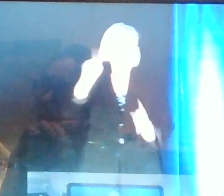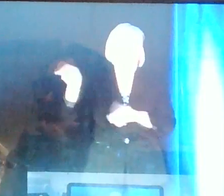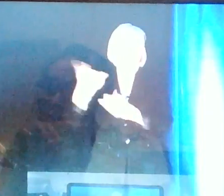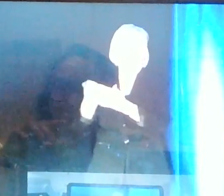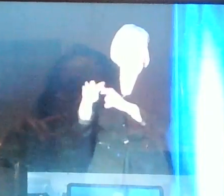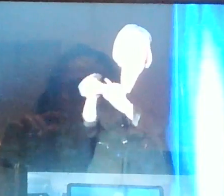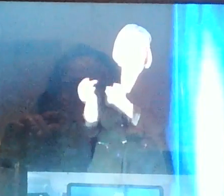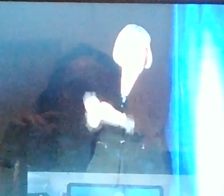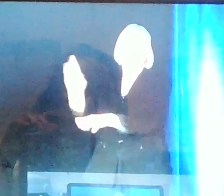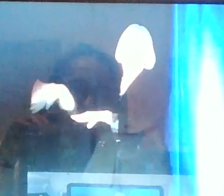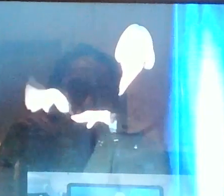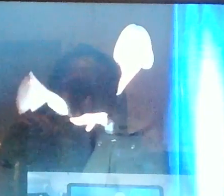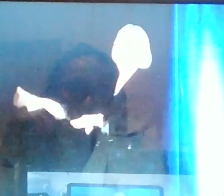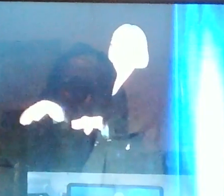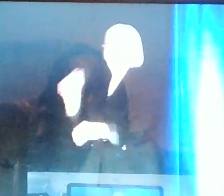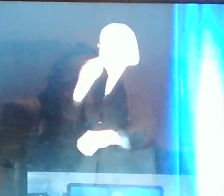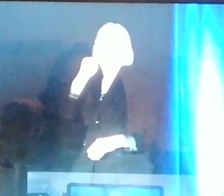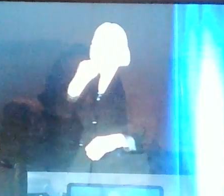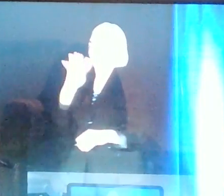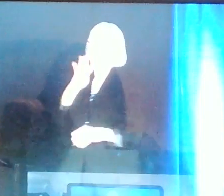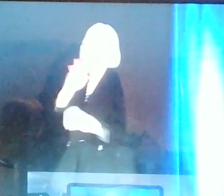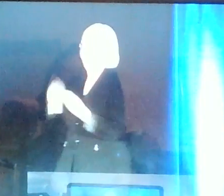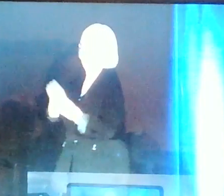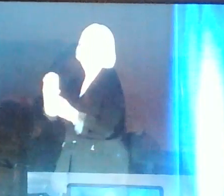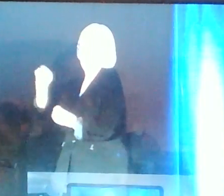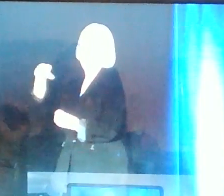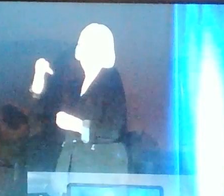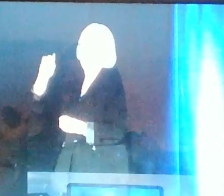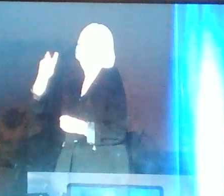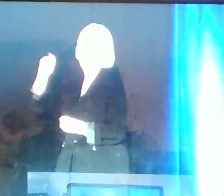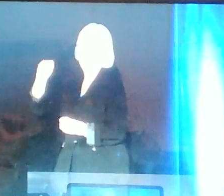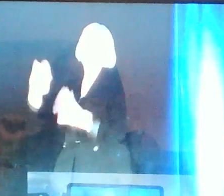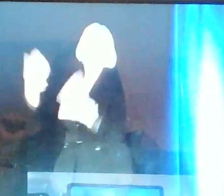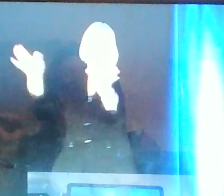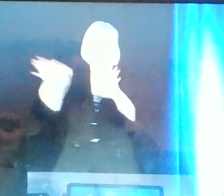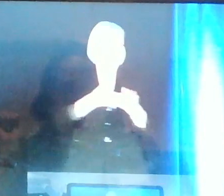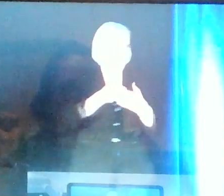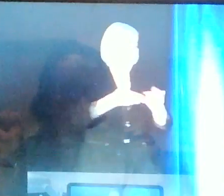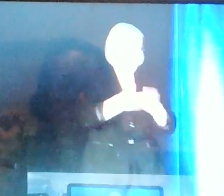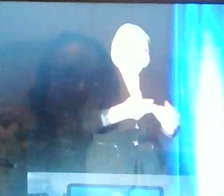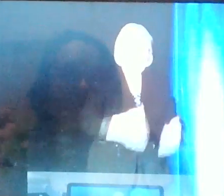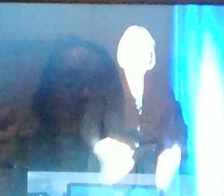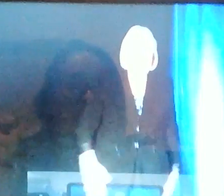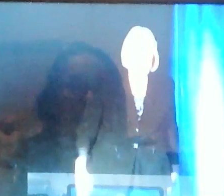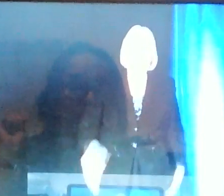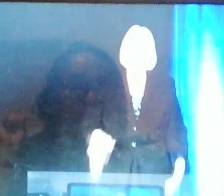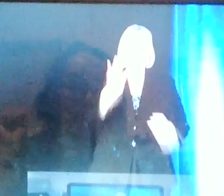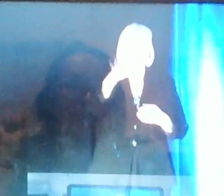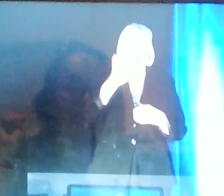Do you like baseball? Well, there's a workshop. I'm not going to talk about that in the other workshops, but anyways.